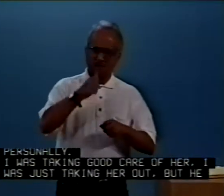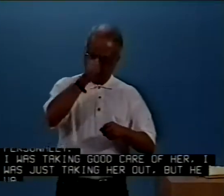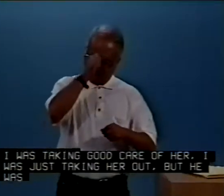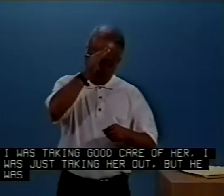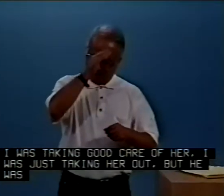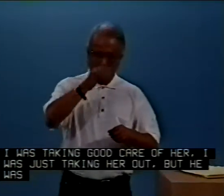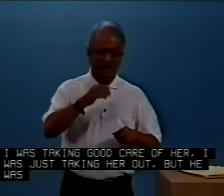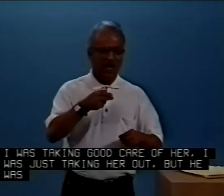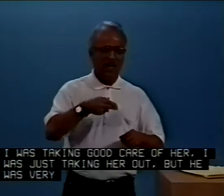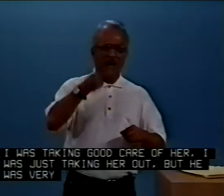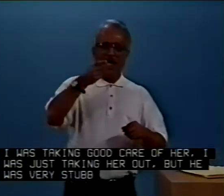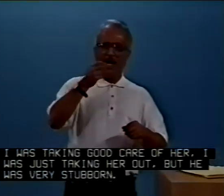Very difficult